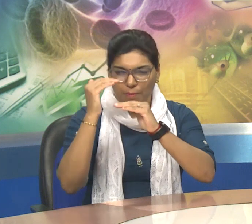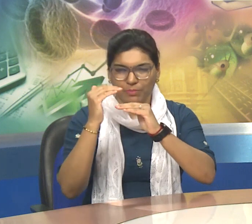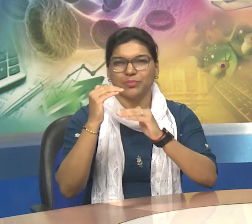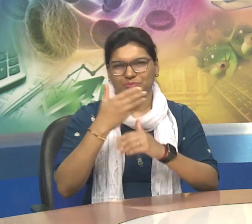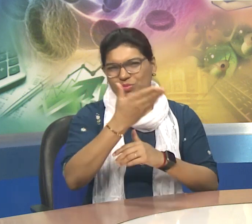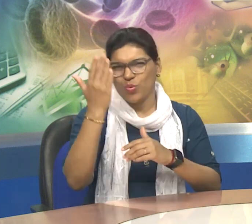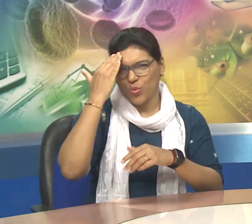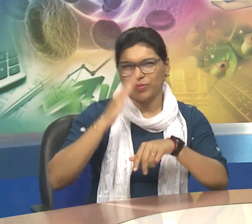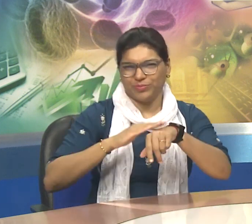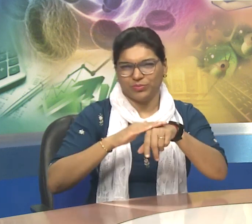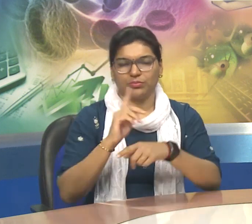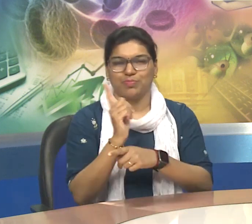Curtailed means